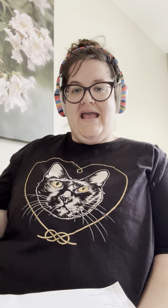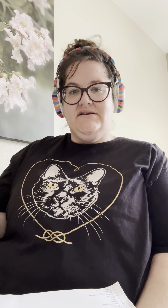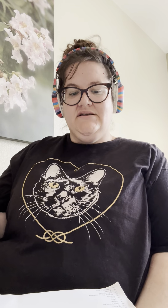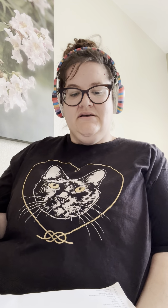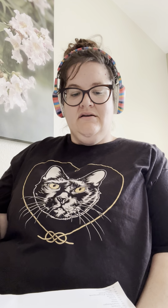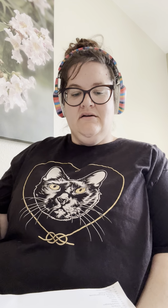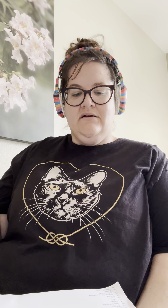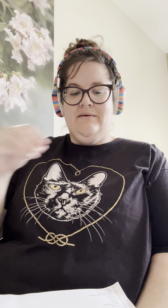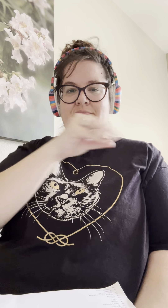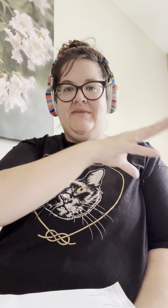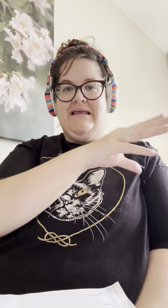And